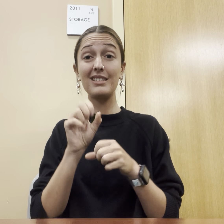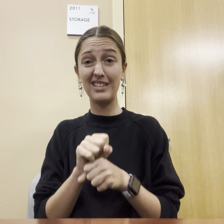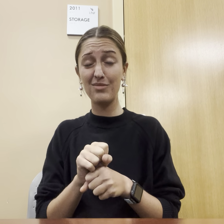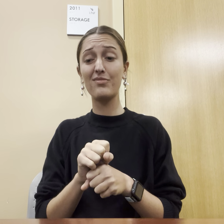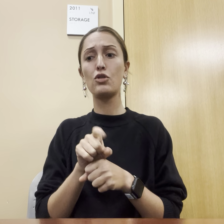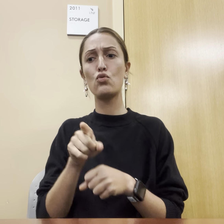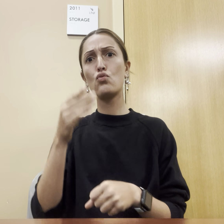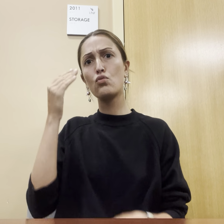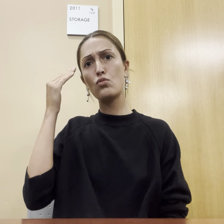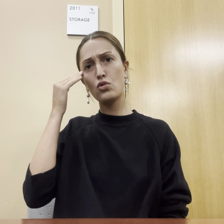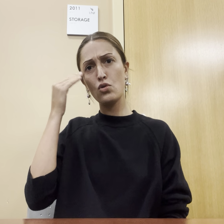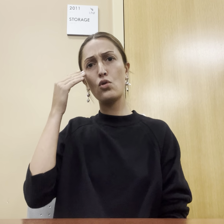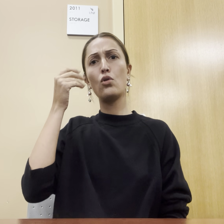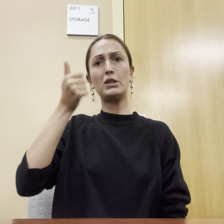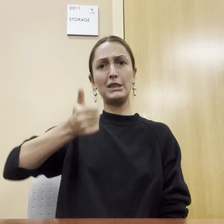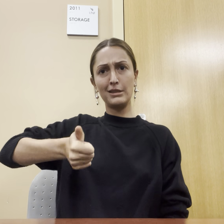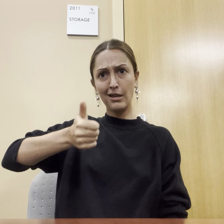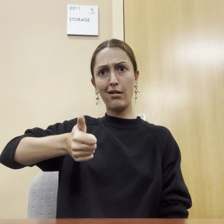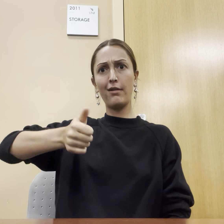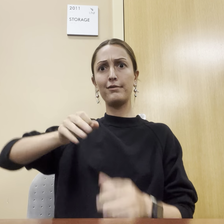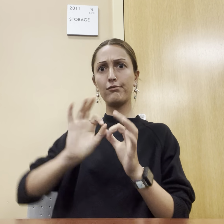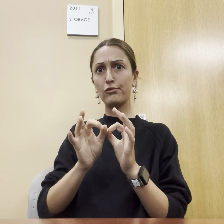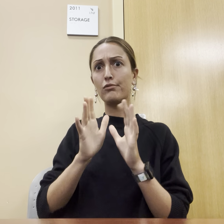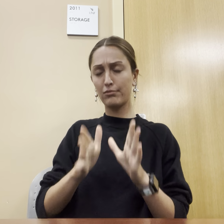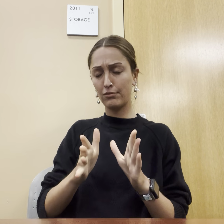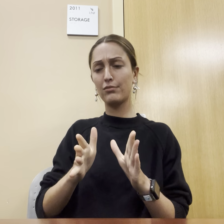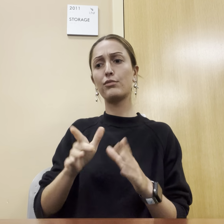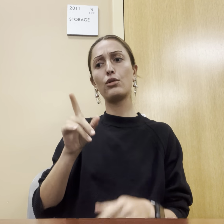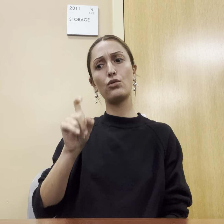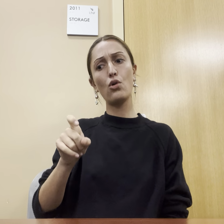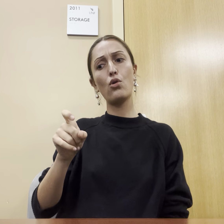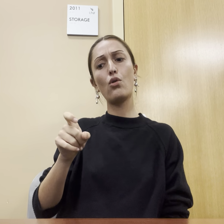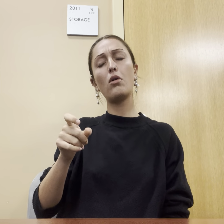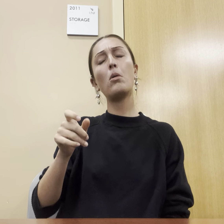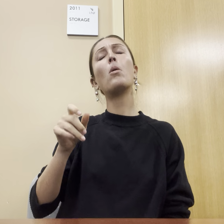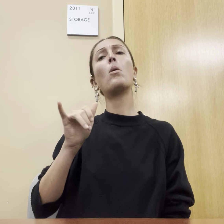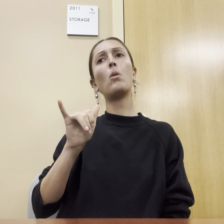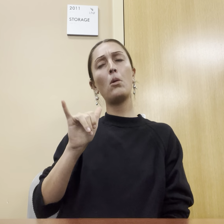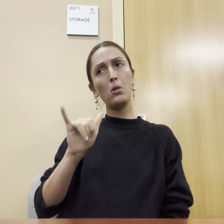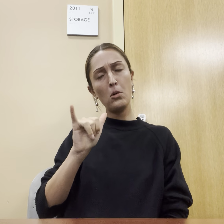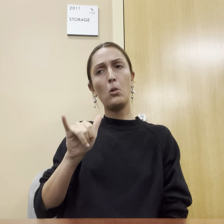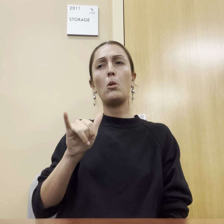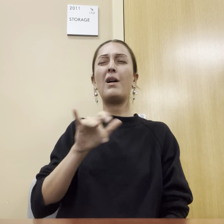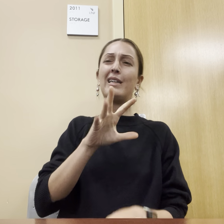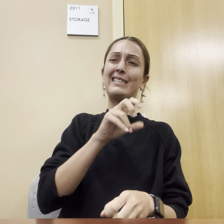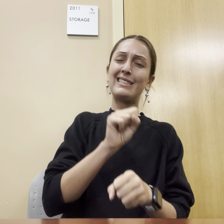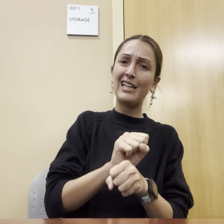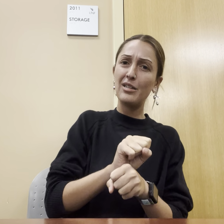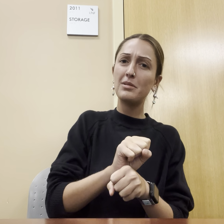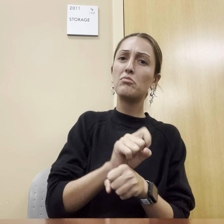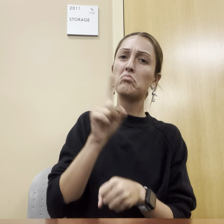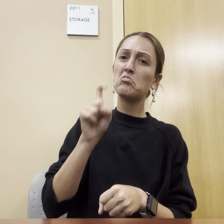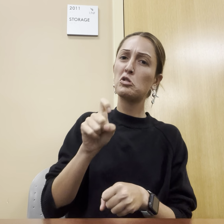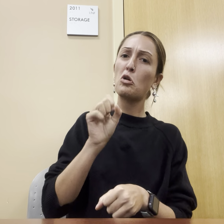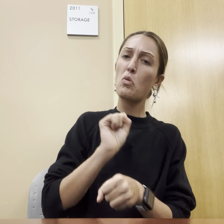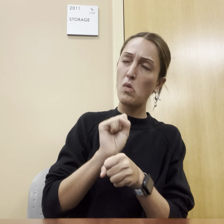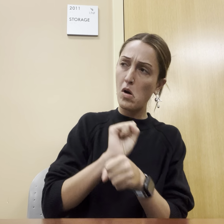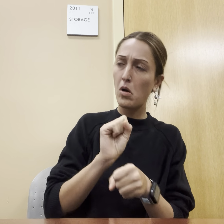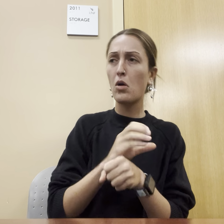biases or what you can mentally handle and stuff like that, and knowing when to say no to those is okay. Having that boundary of, I'm not